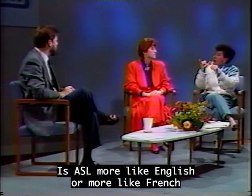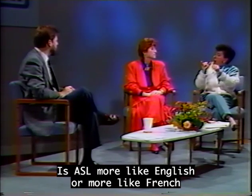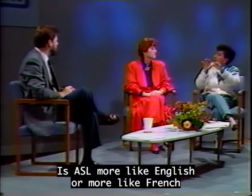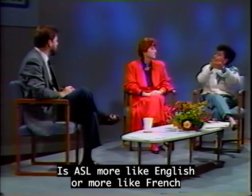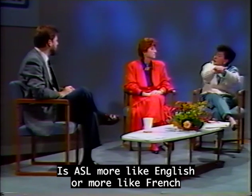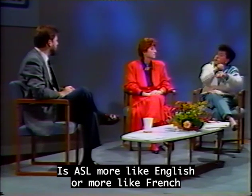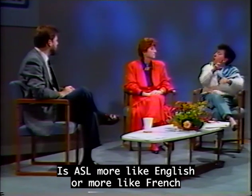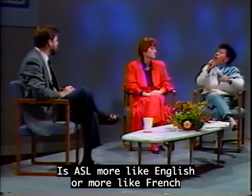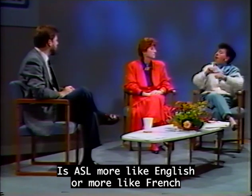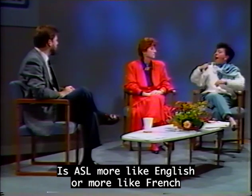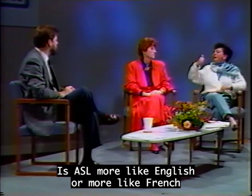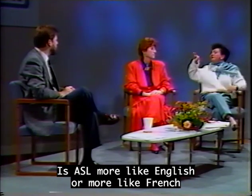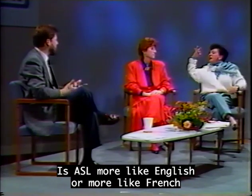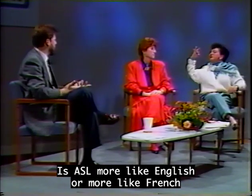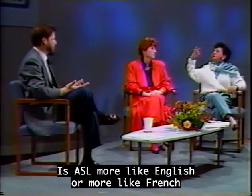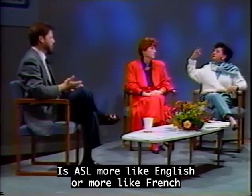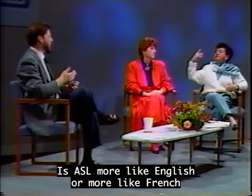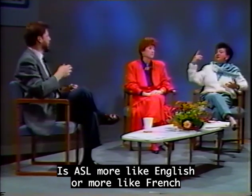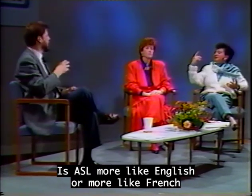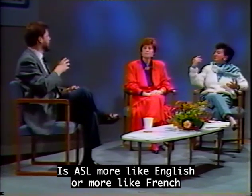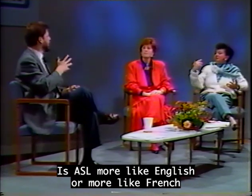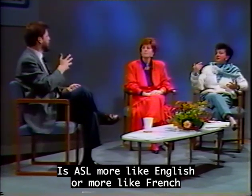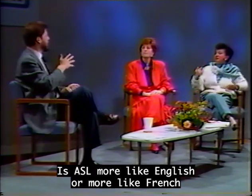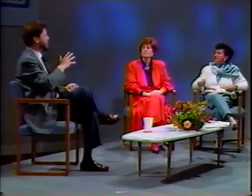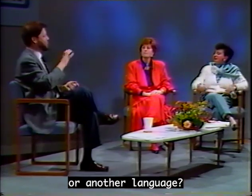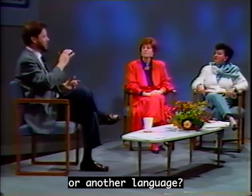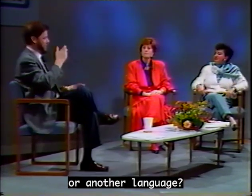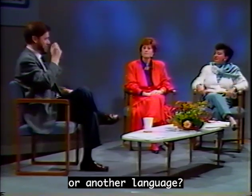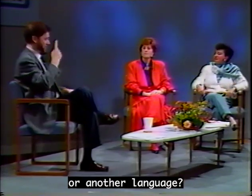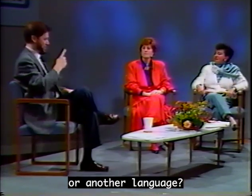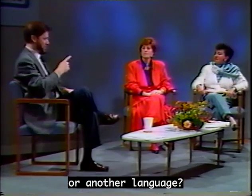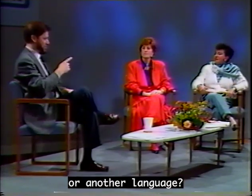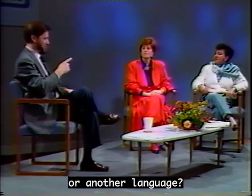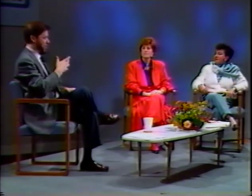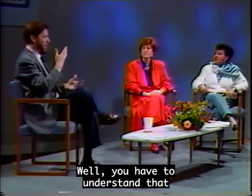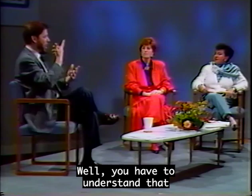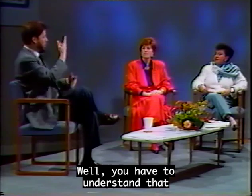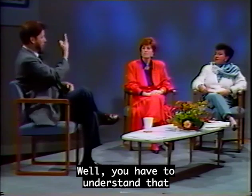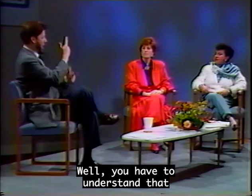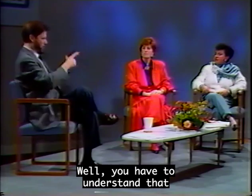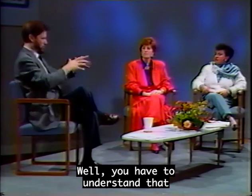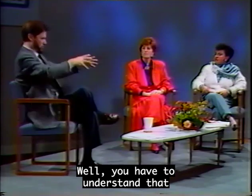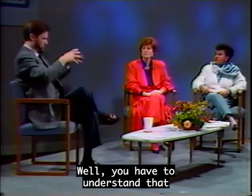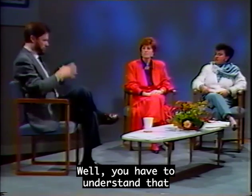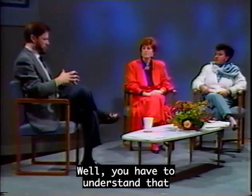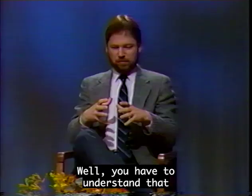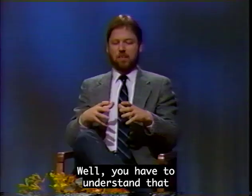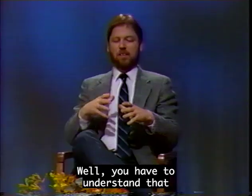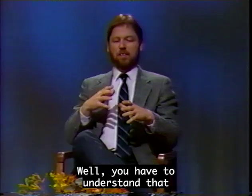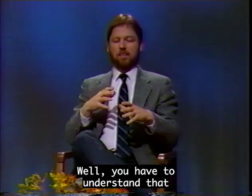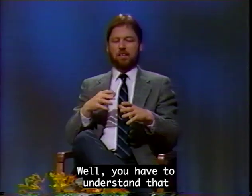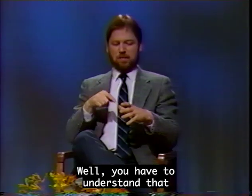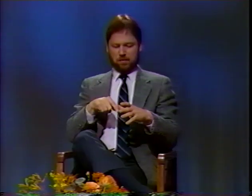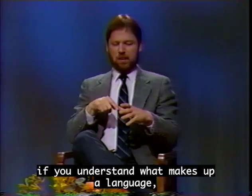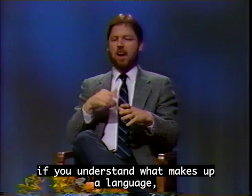Is ASL more like English or more like French or another language? Well, you have to understand that if